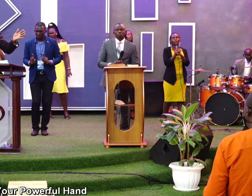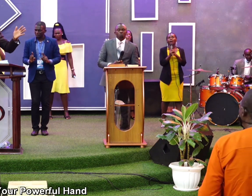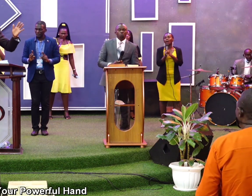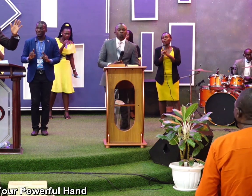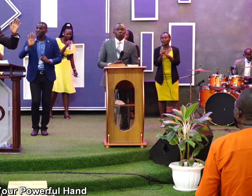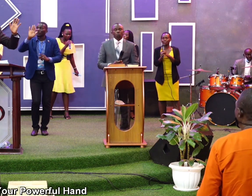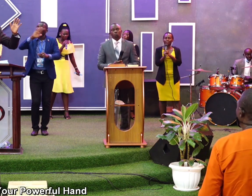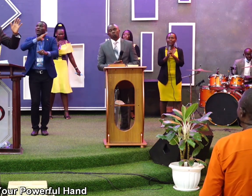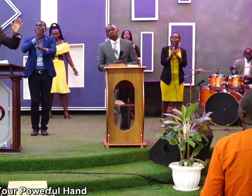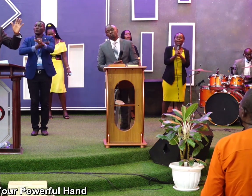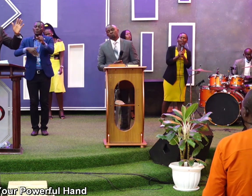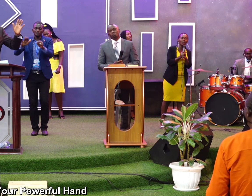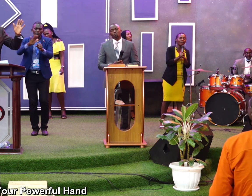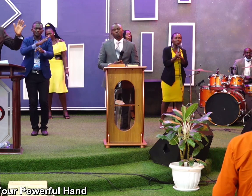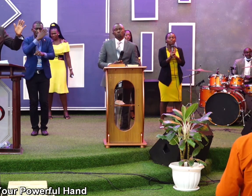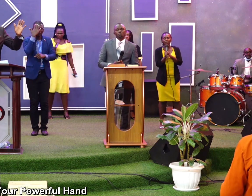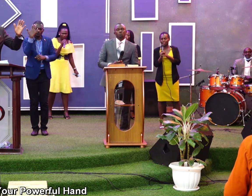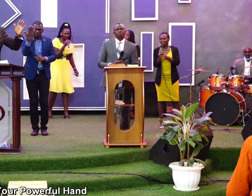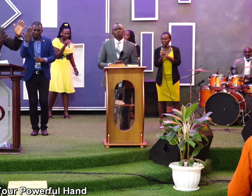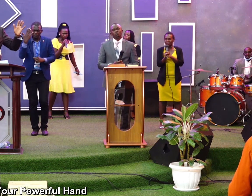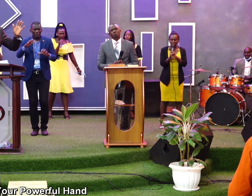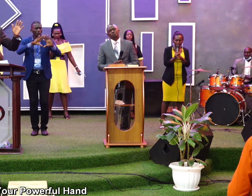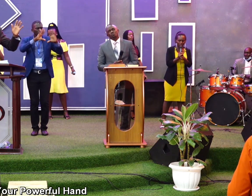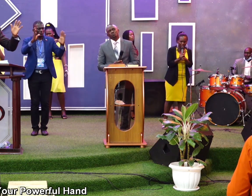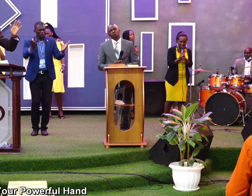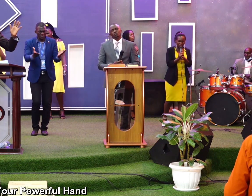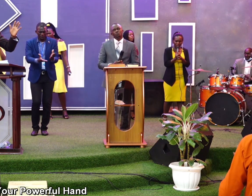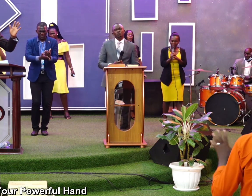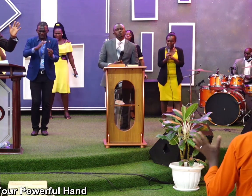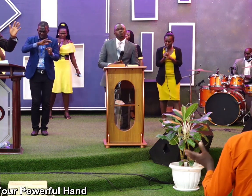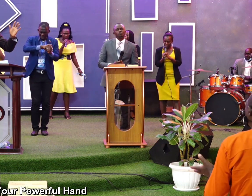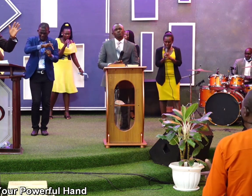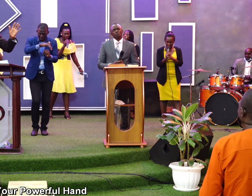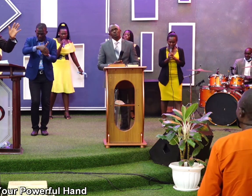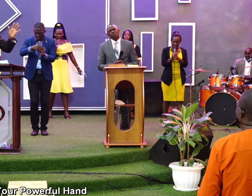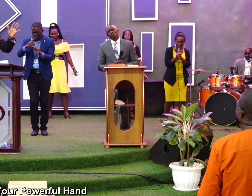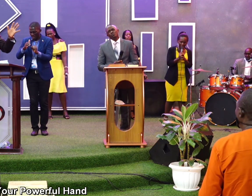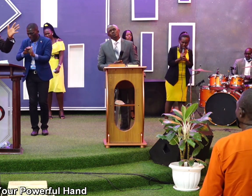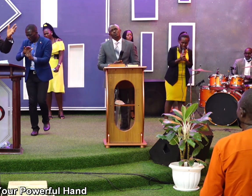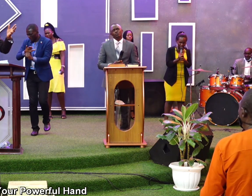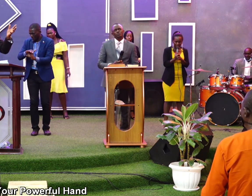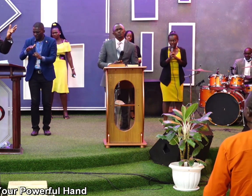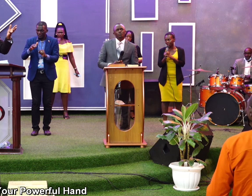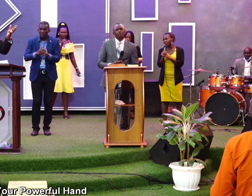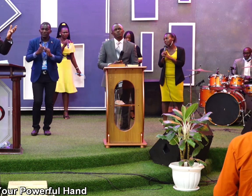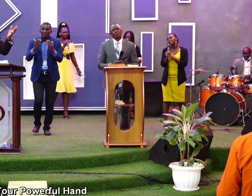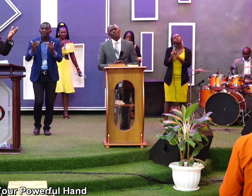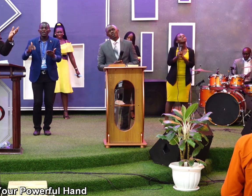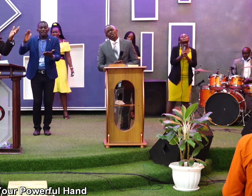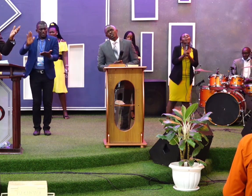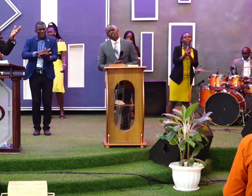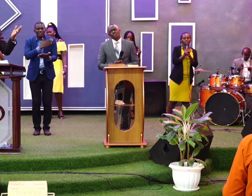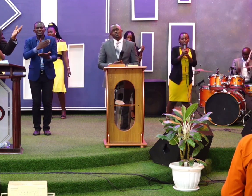thy path throughout the universe display. Then sings